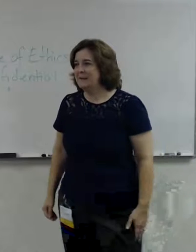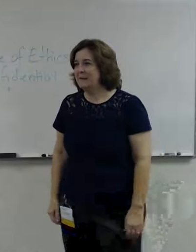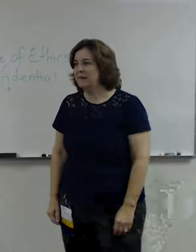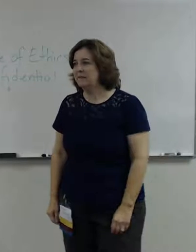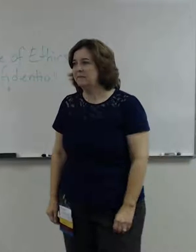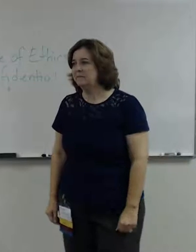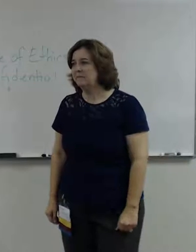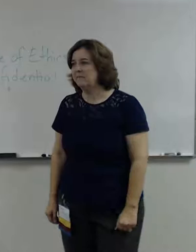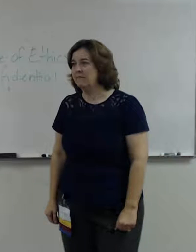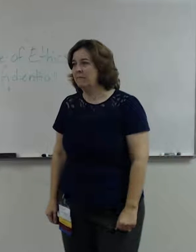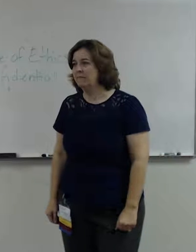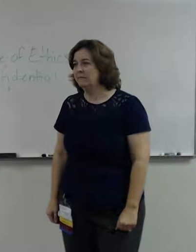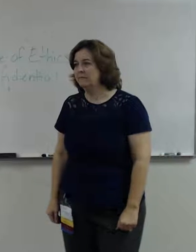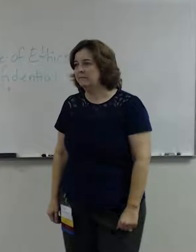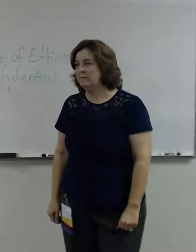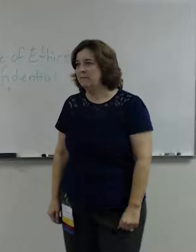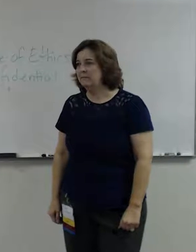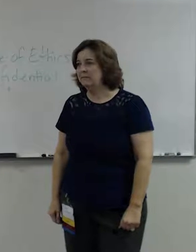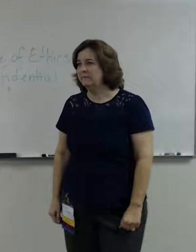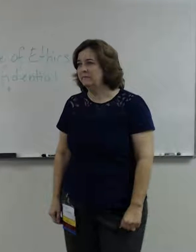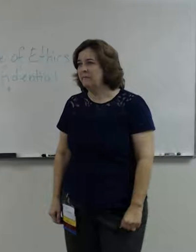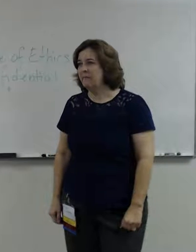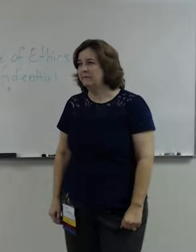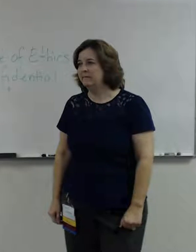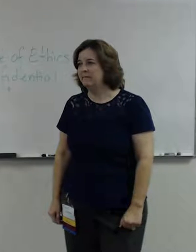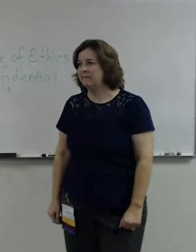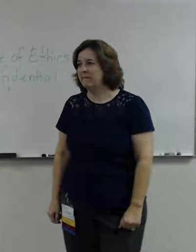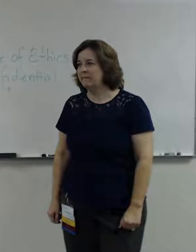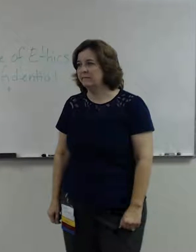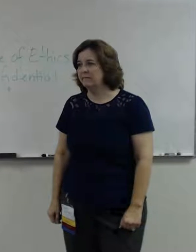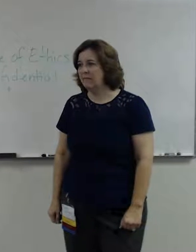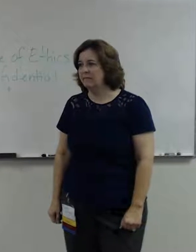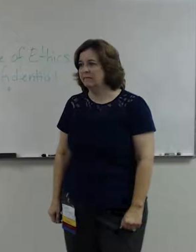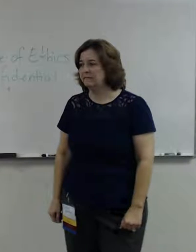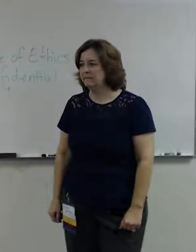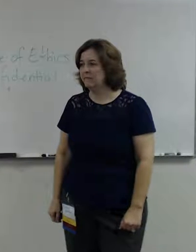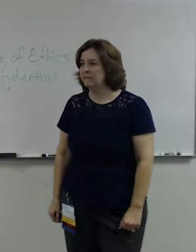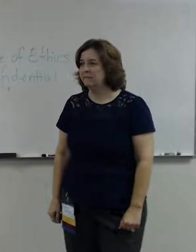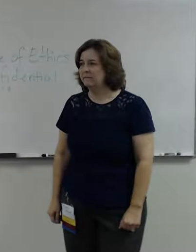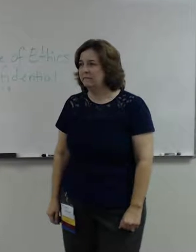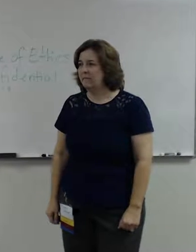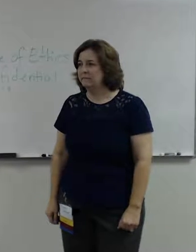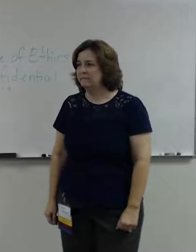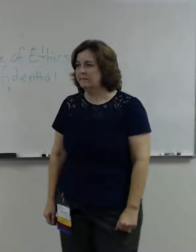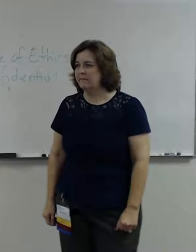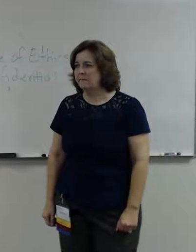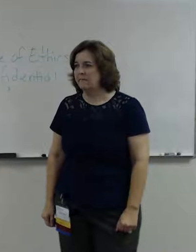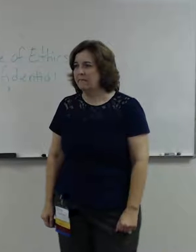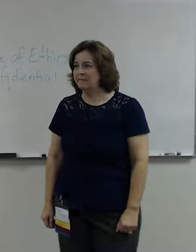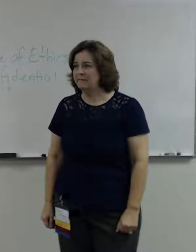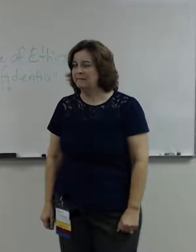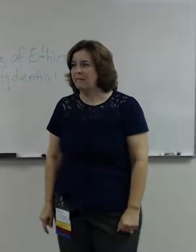church interpreters and the professionals is right, they're separate.